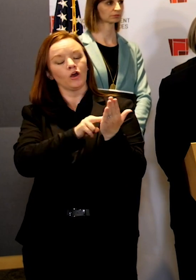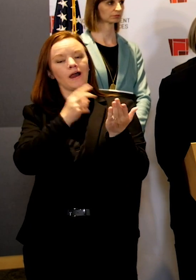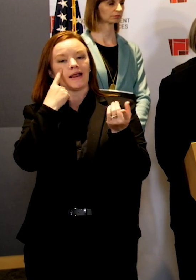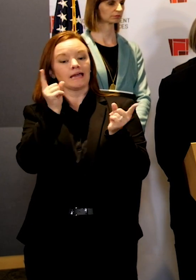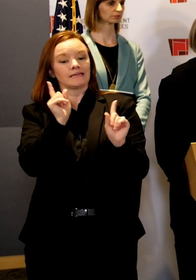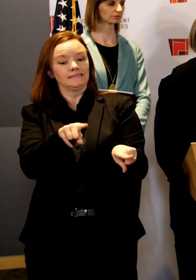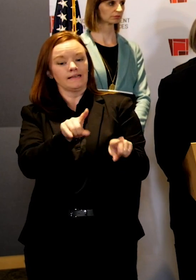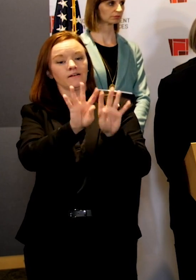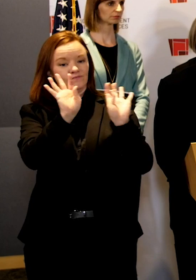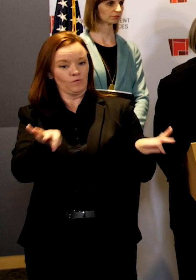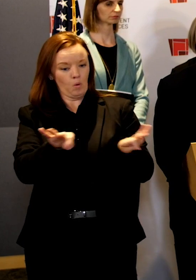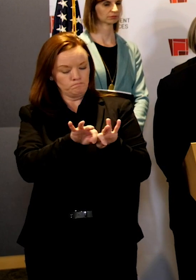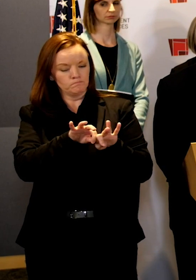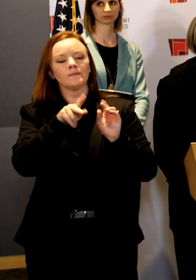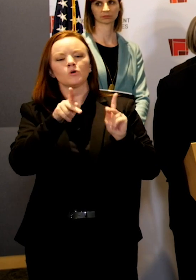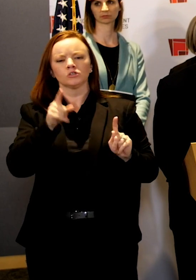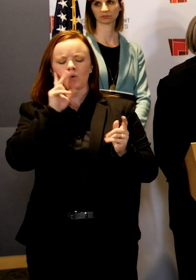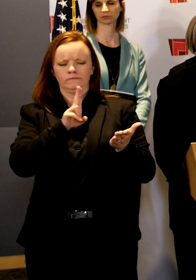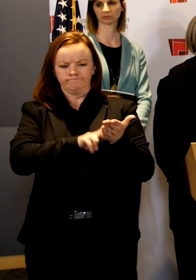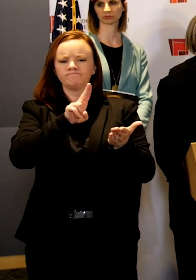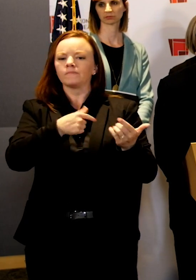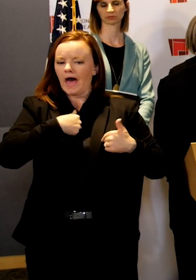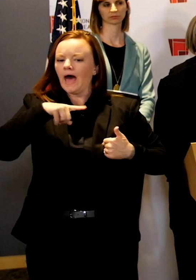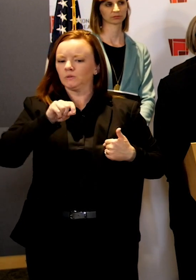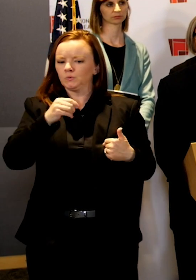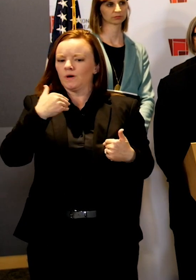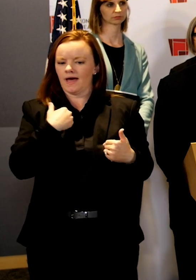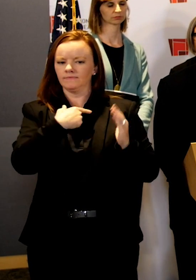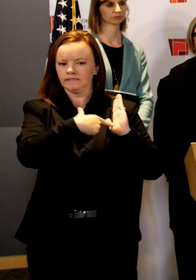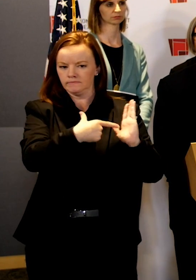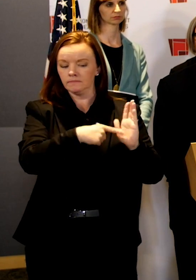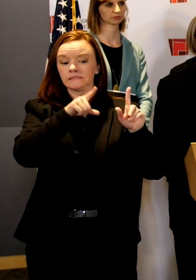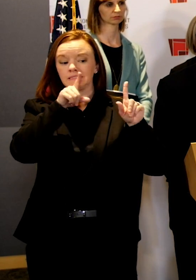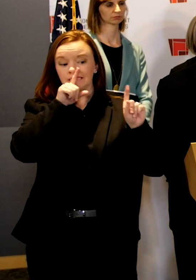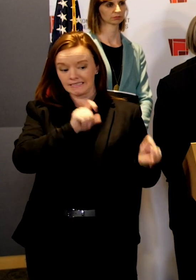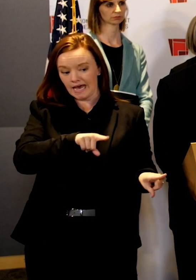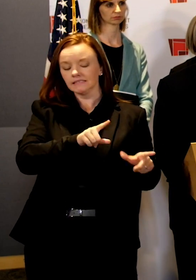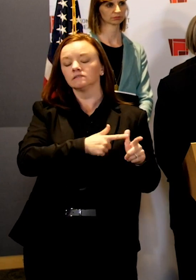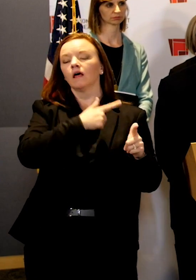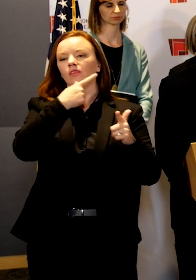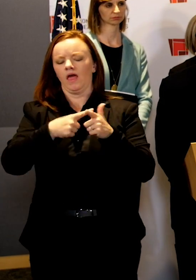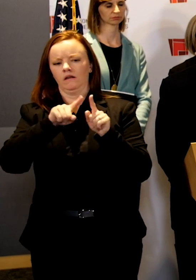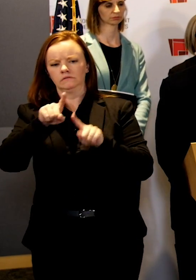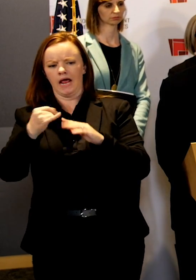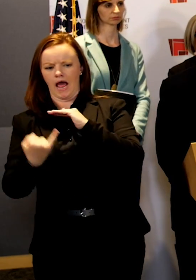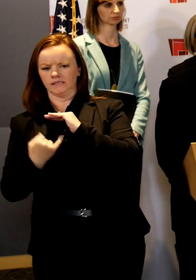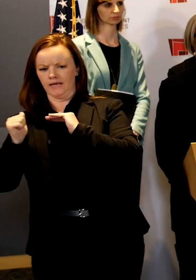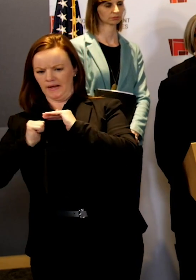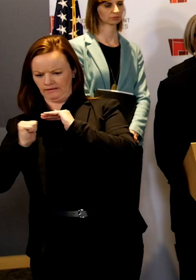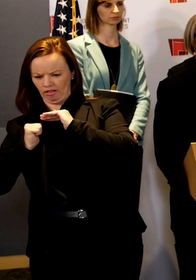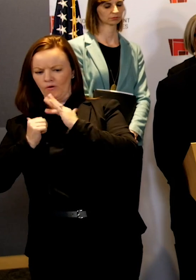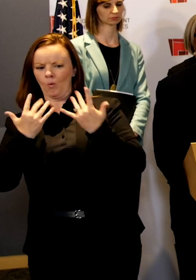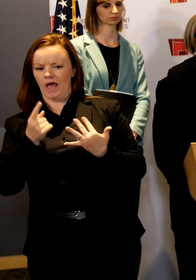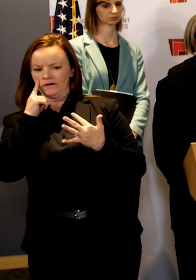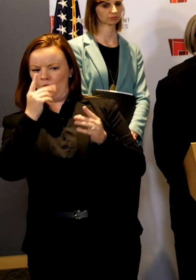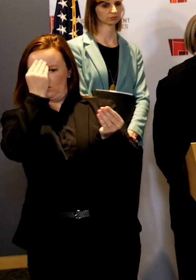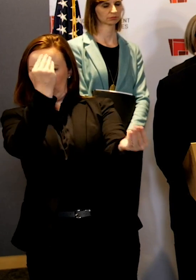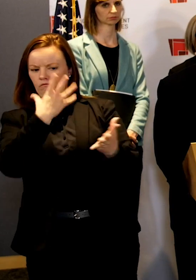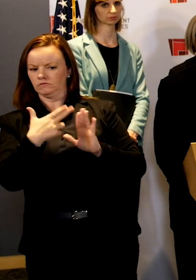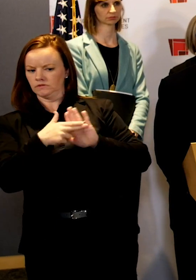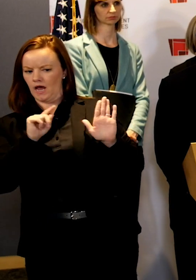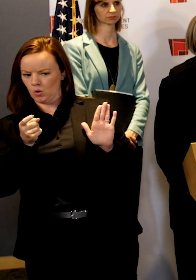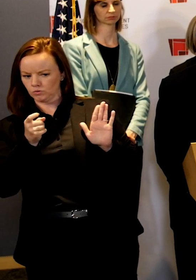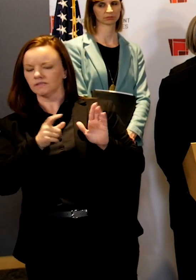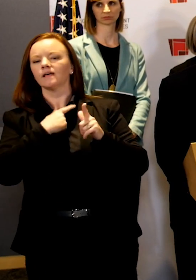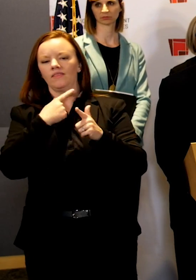attest to the fact that they have symptoms, that they will isolate themselves until they get their diagnosis, and then they will be tested under my